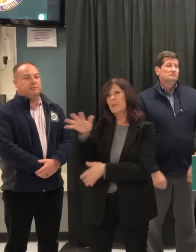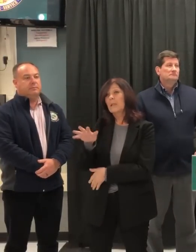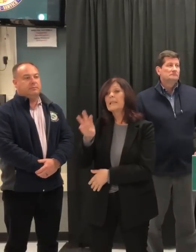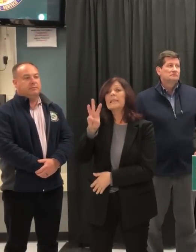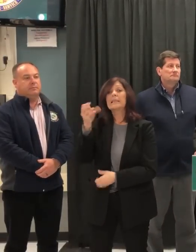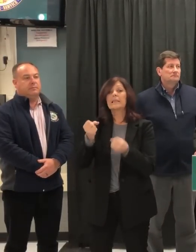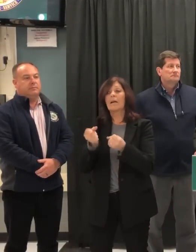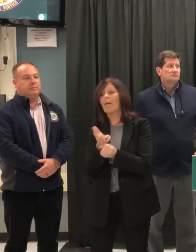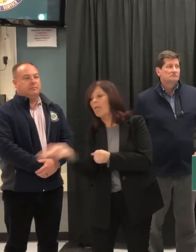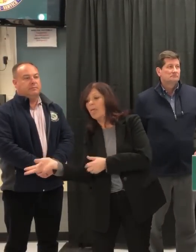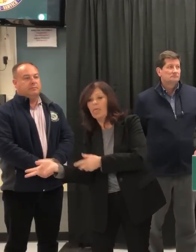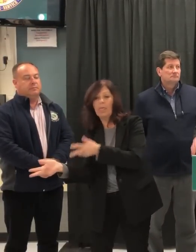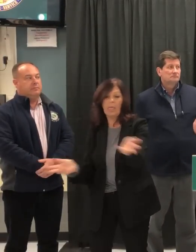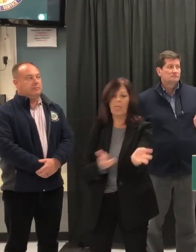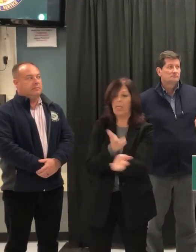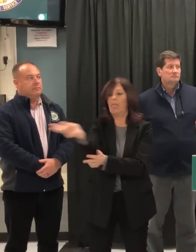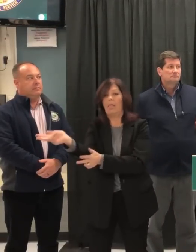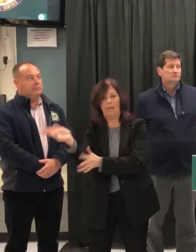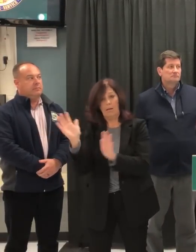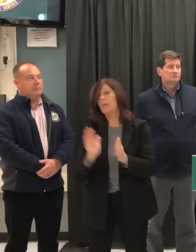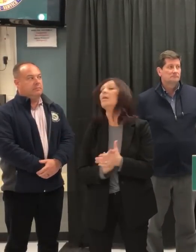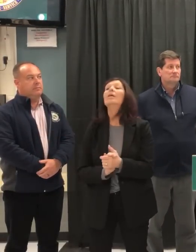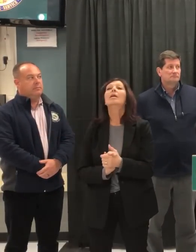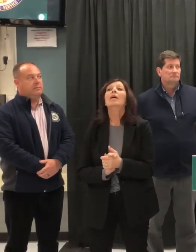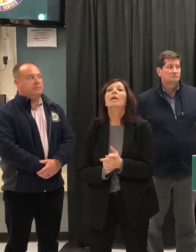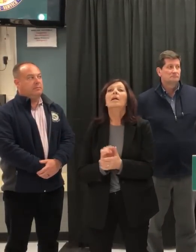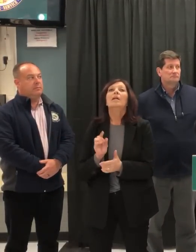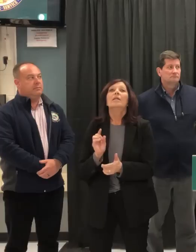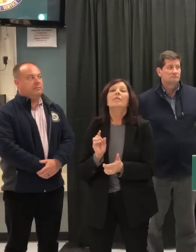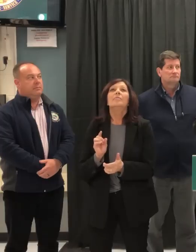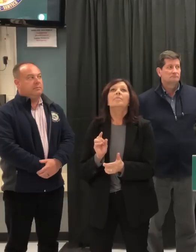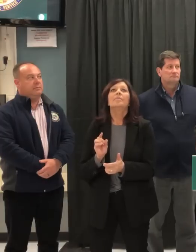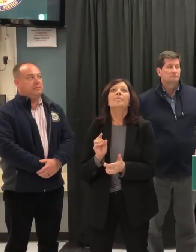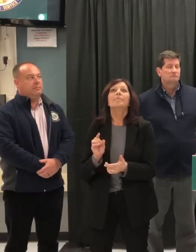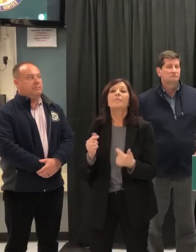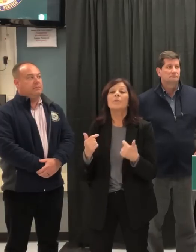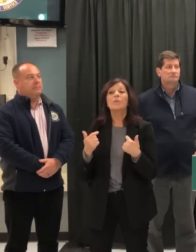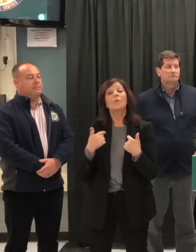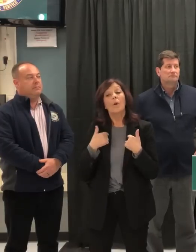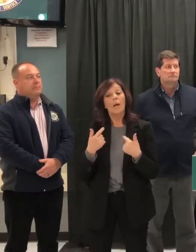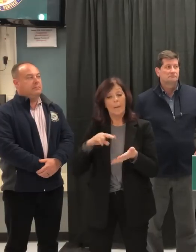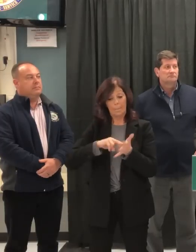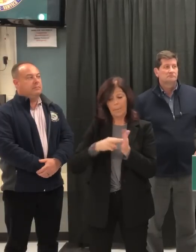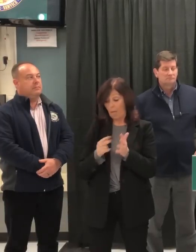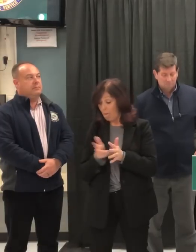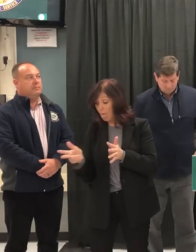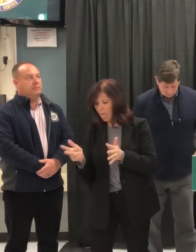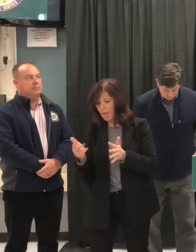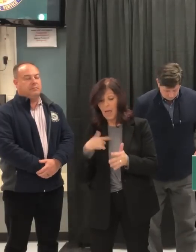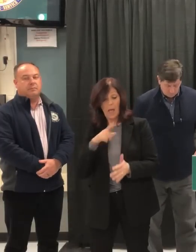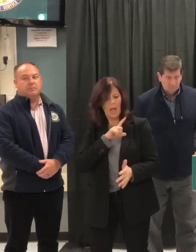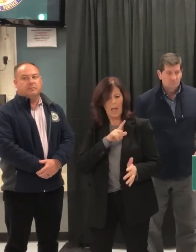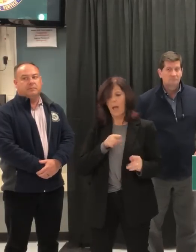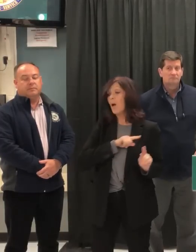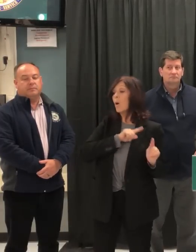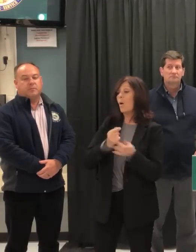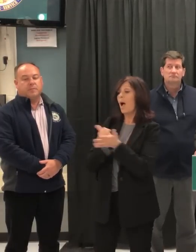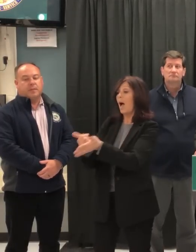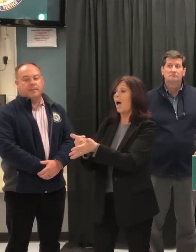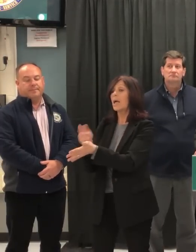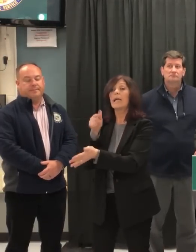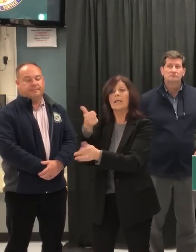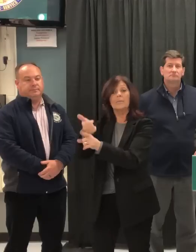cars went off the road. It made us send a deputy there. The deputy went off the road. So